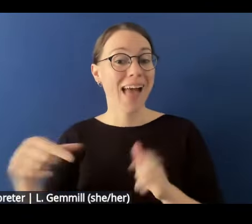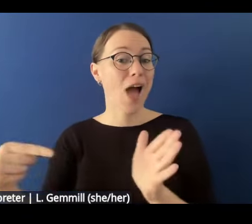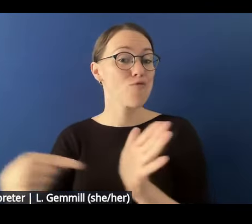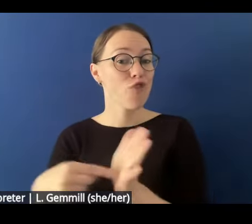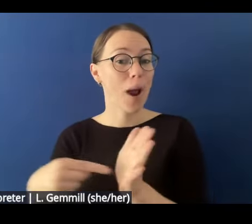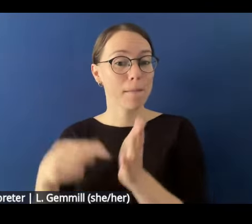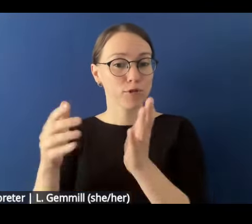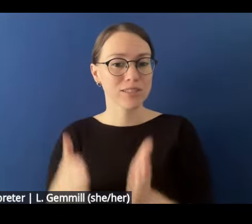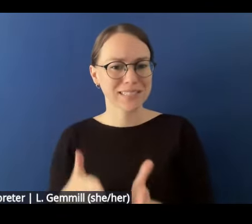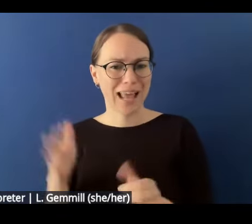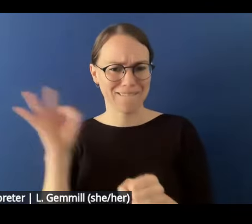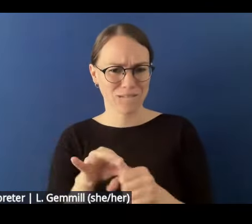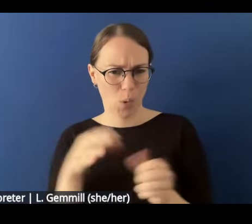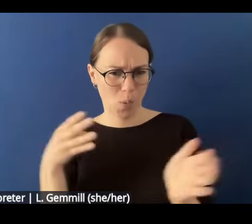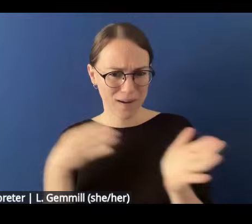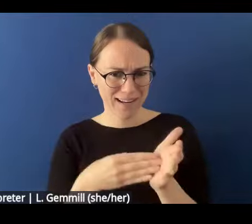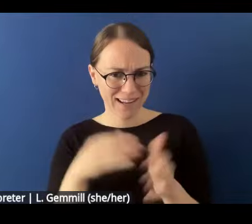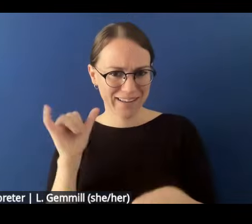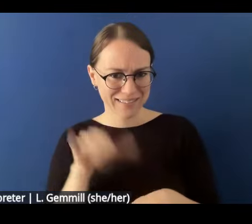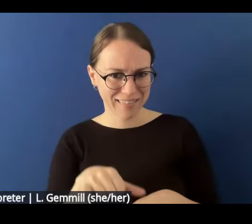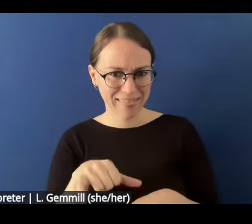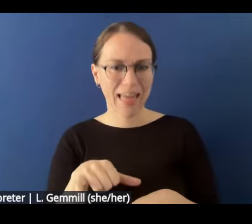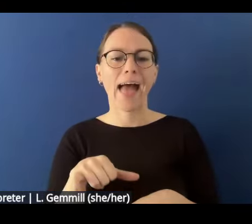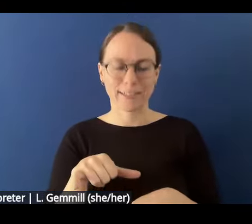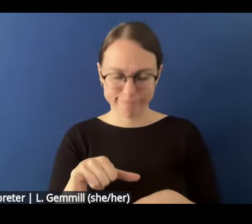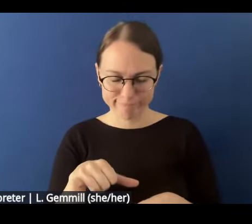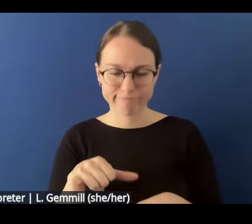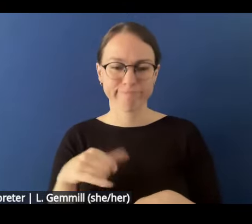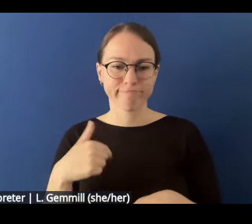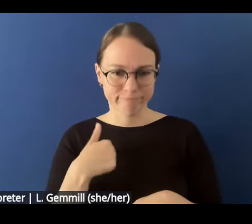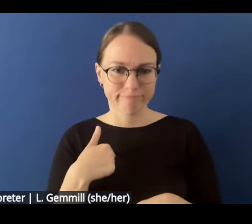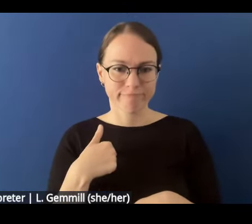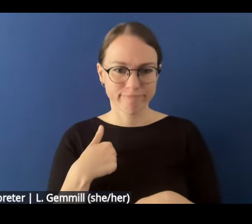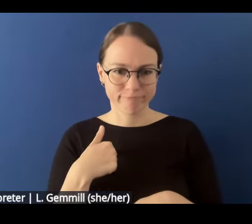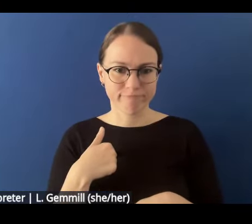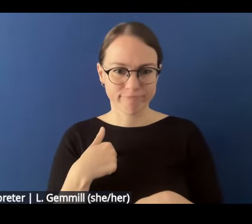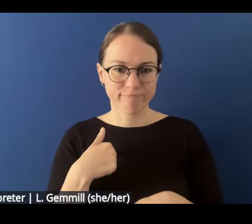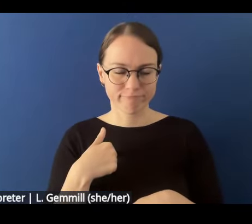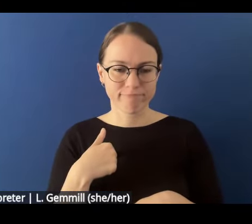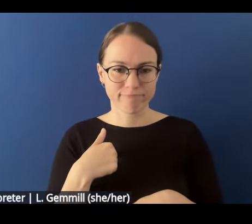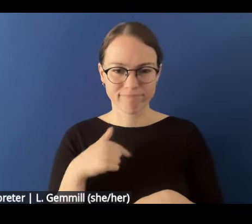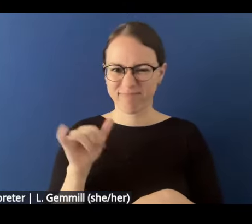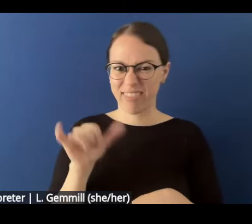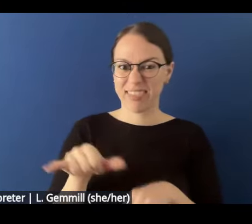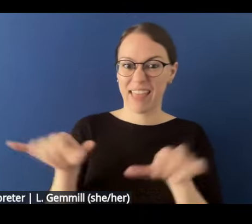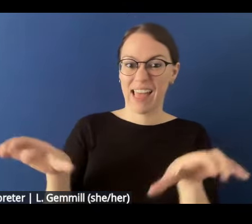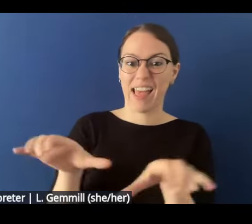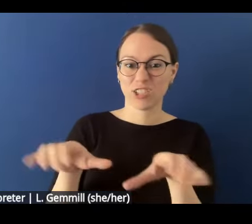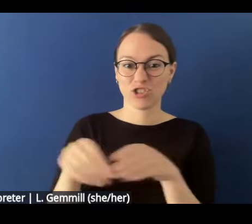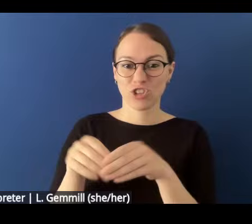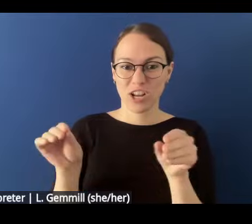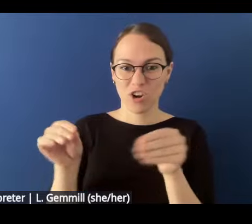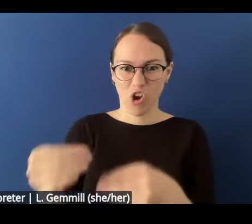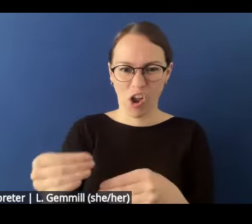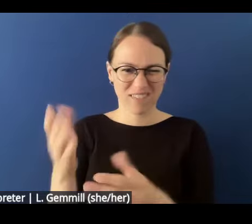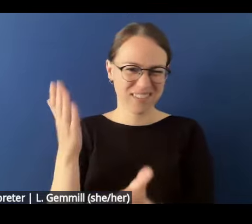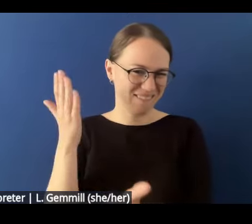And for that reason, that is an action in office. That is a factual statement. And I am wishing to